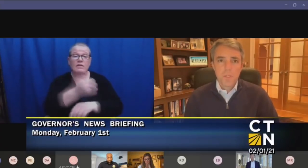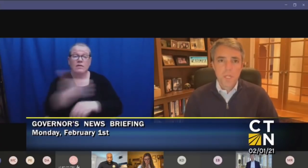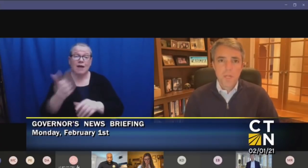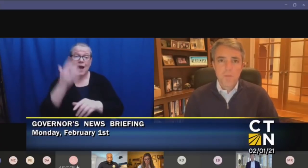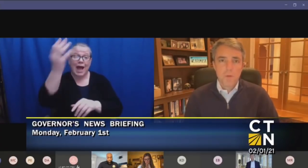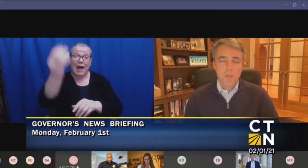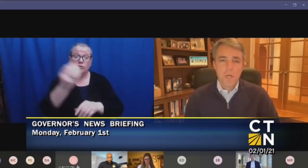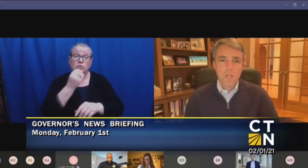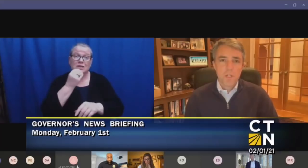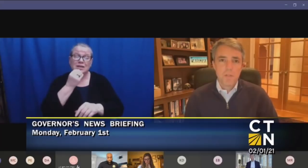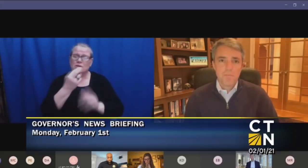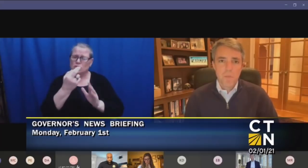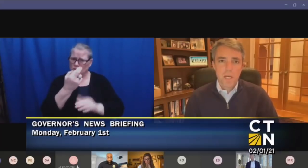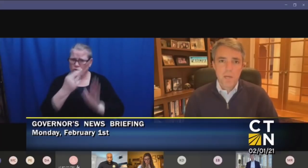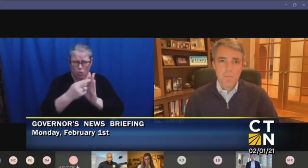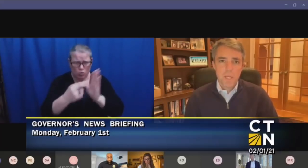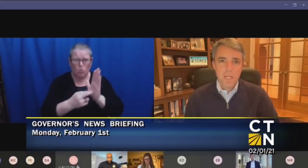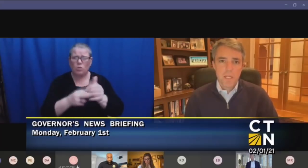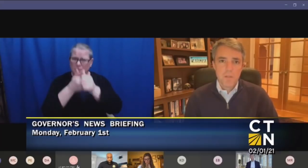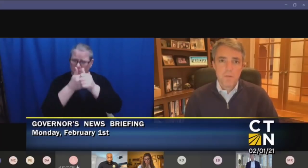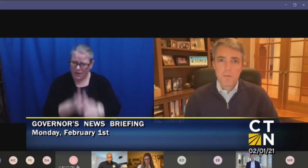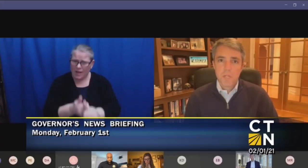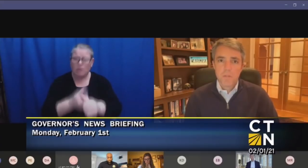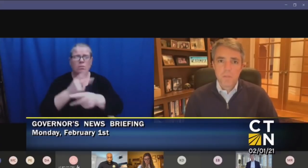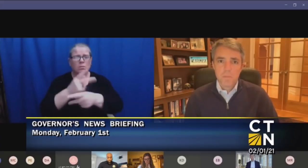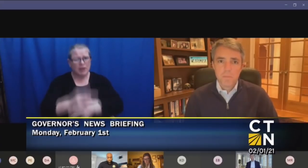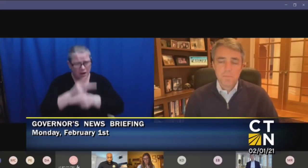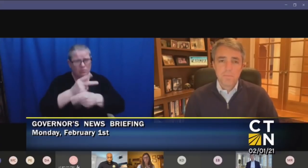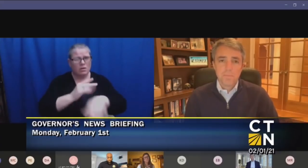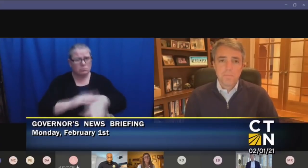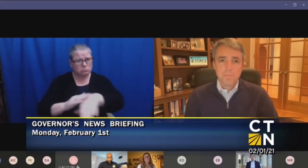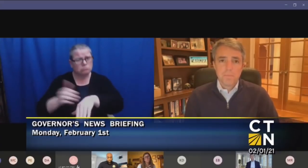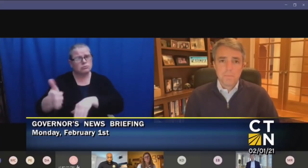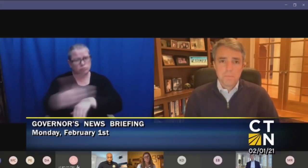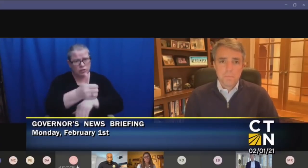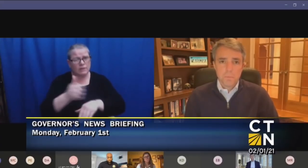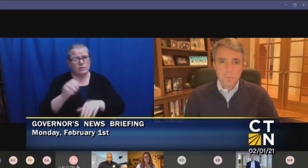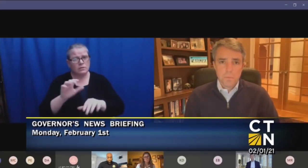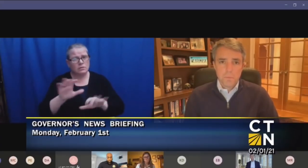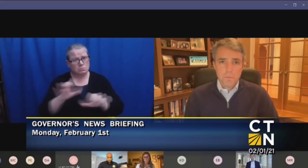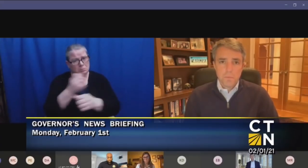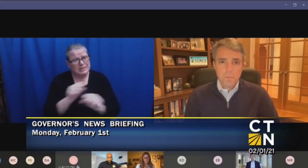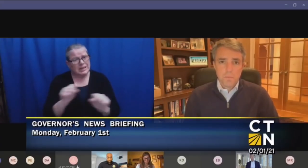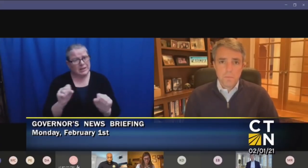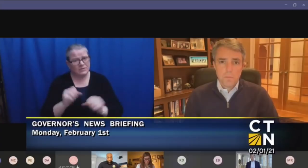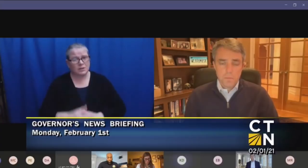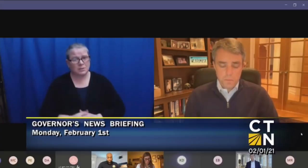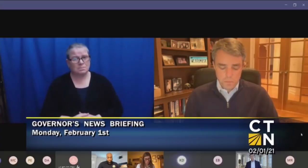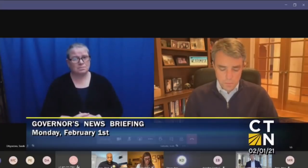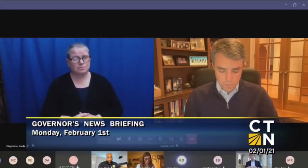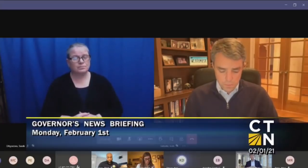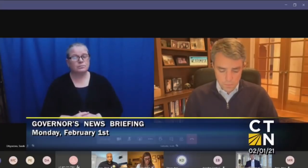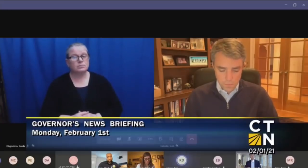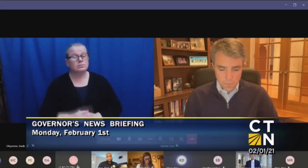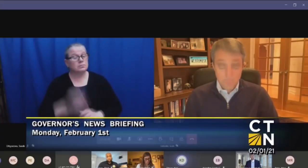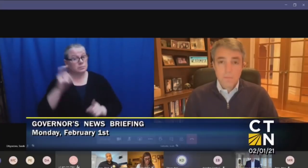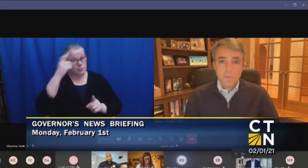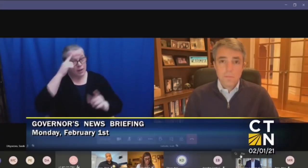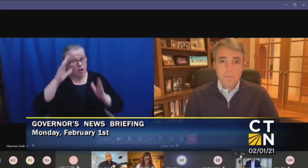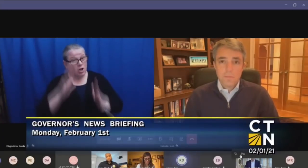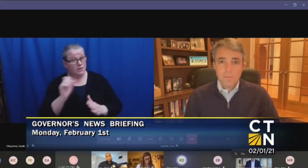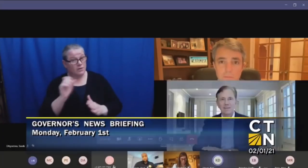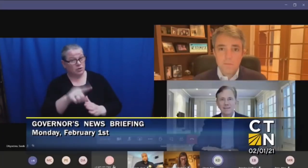follow the rules, take every precaution, and do so safely. Hey, Governor, have you limped down to a